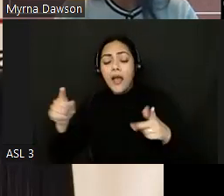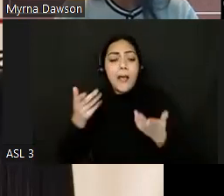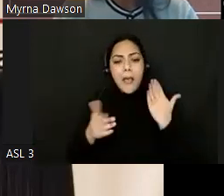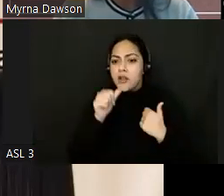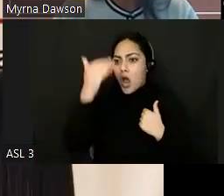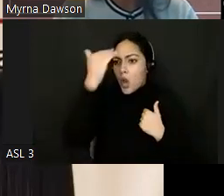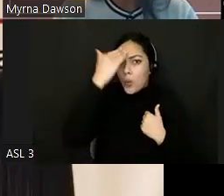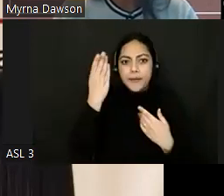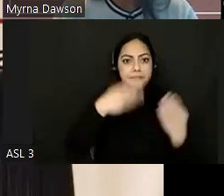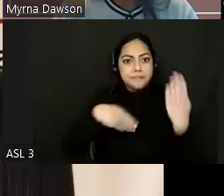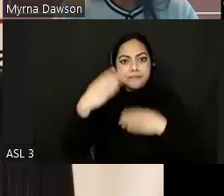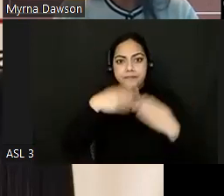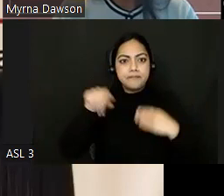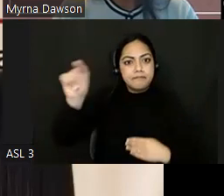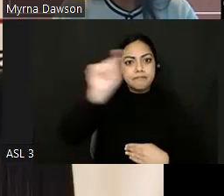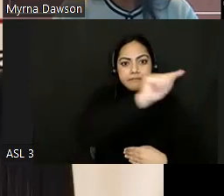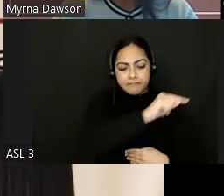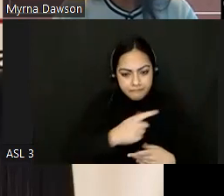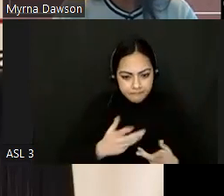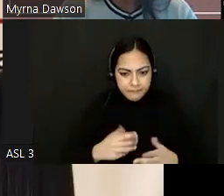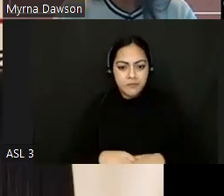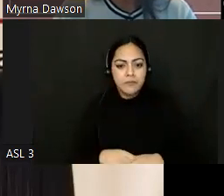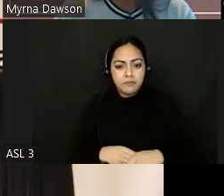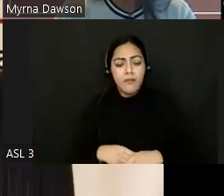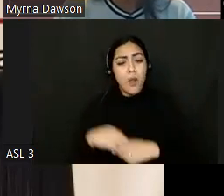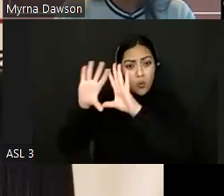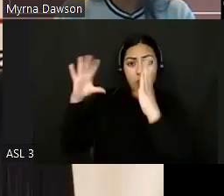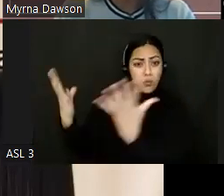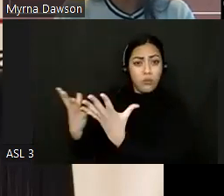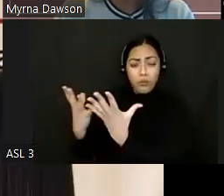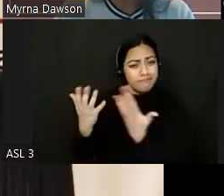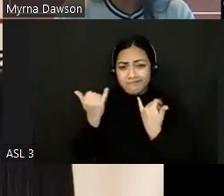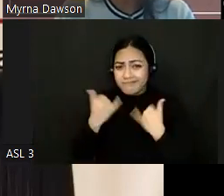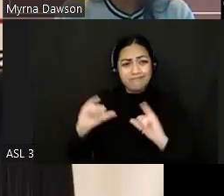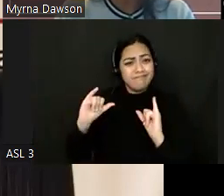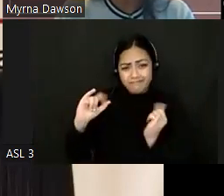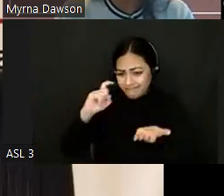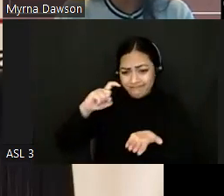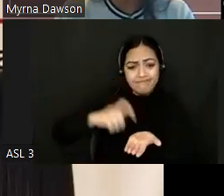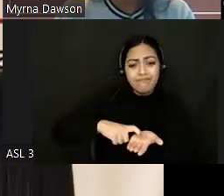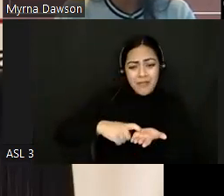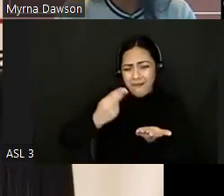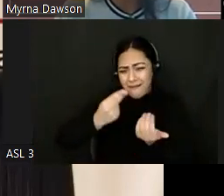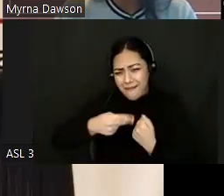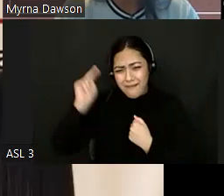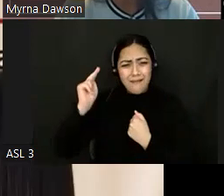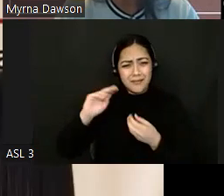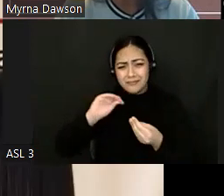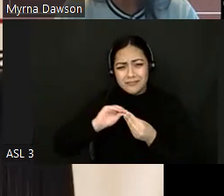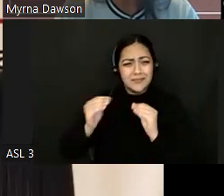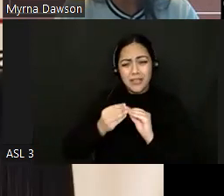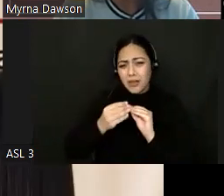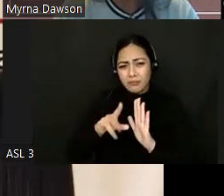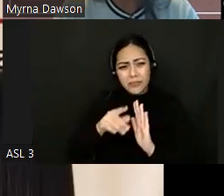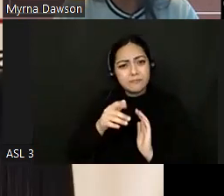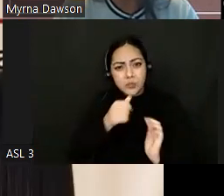The term is still more commonly recognized in the Global South, where there are some of the highest numbers of femicide, which arguably is